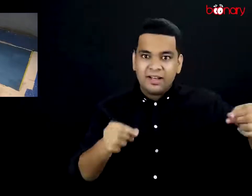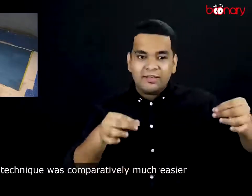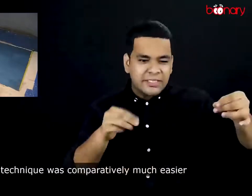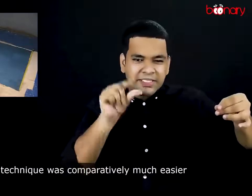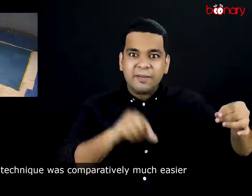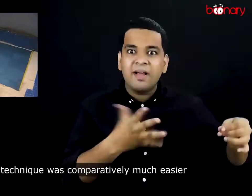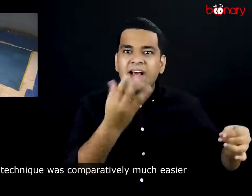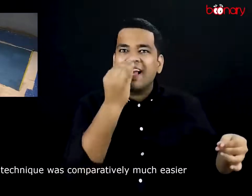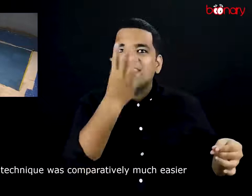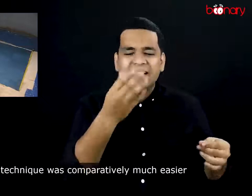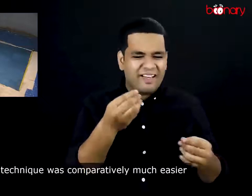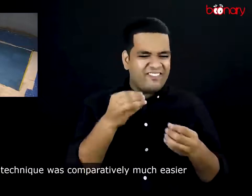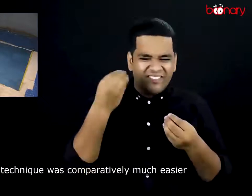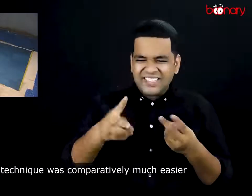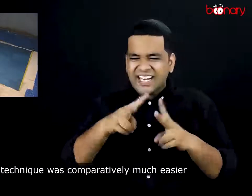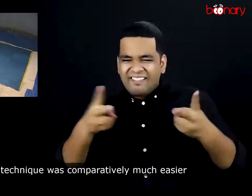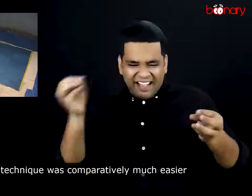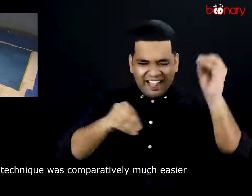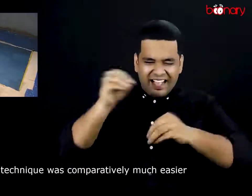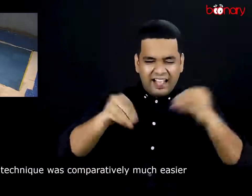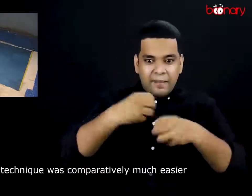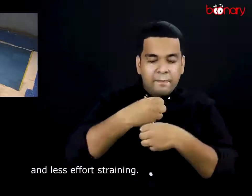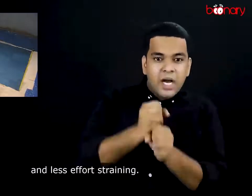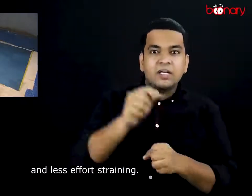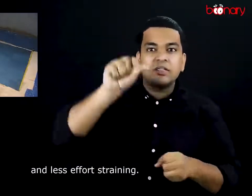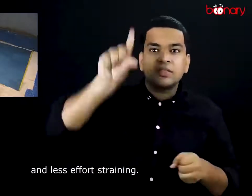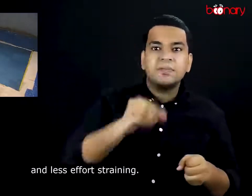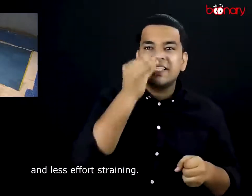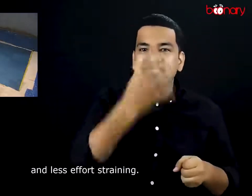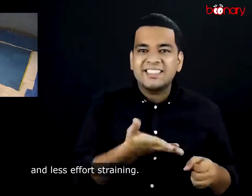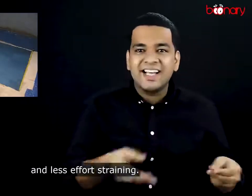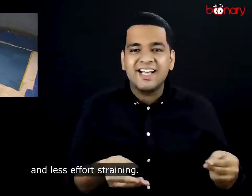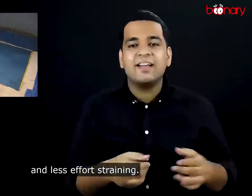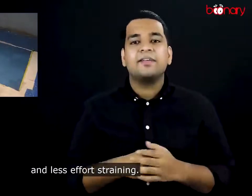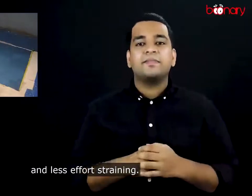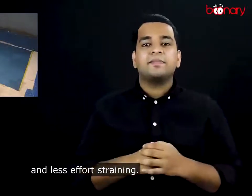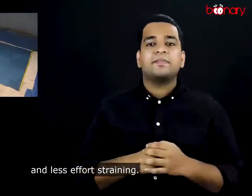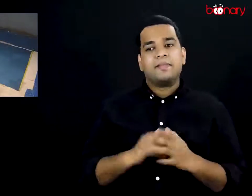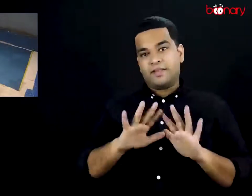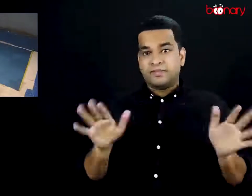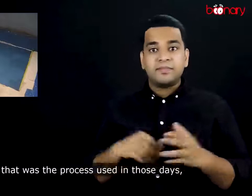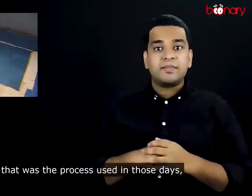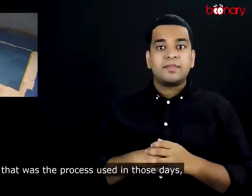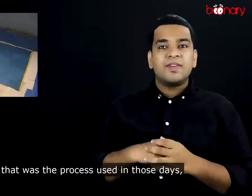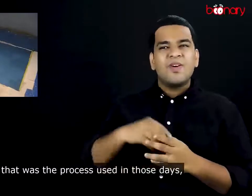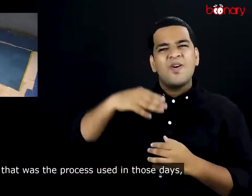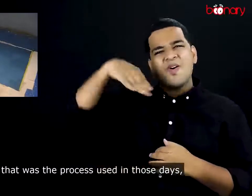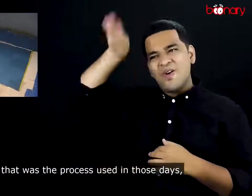This technique was comparatively much easier and less effort straining. So that was the process used